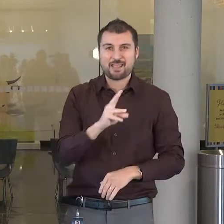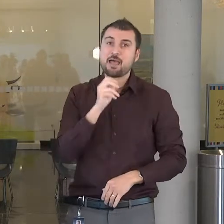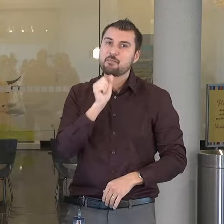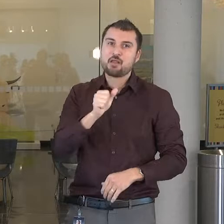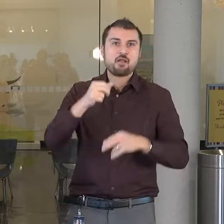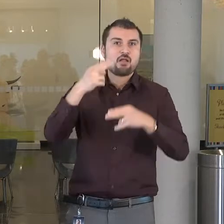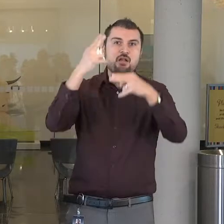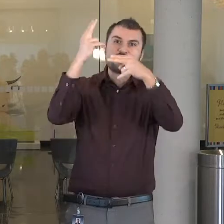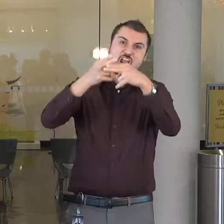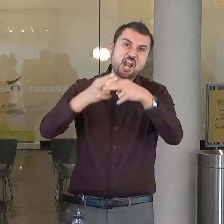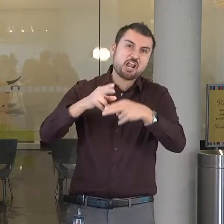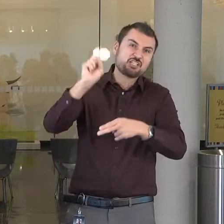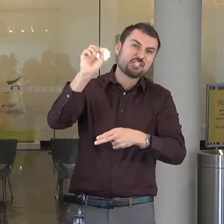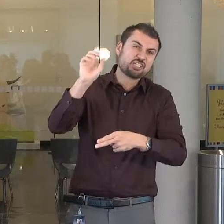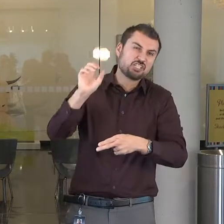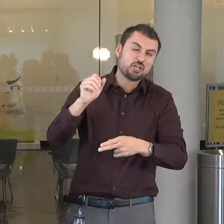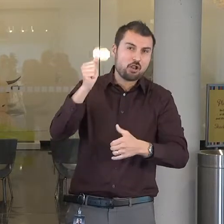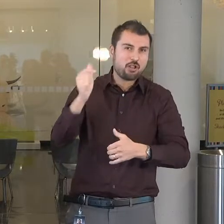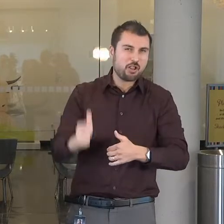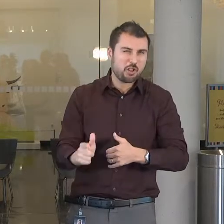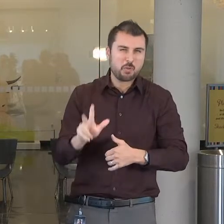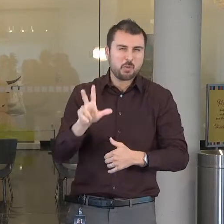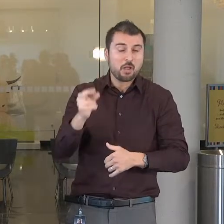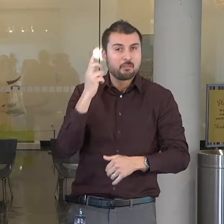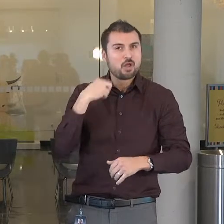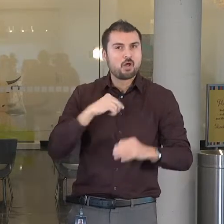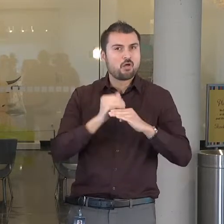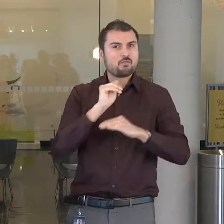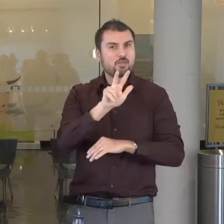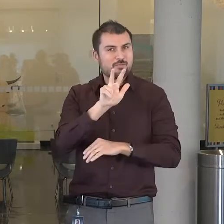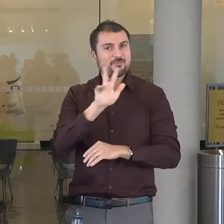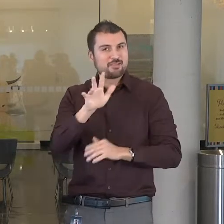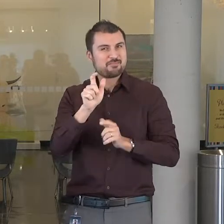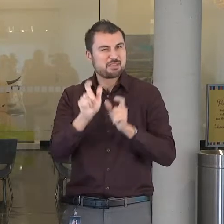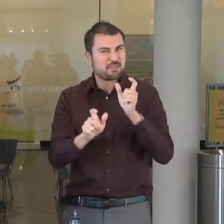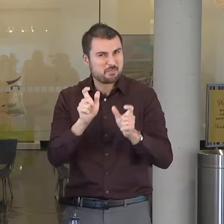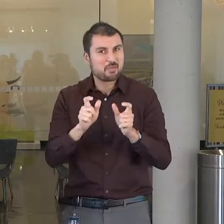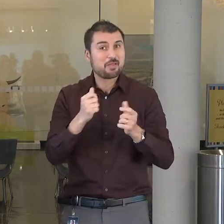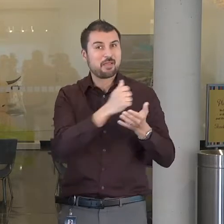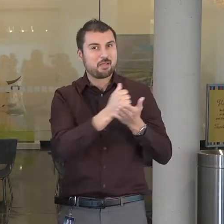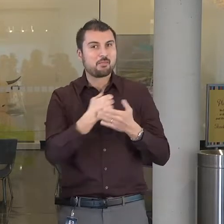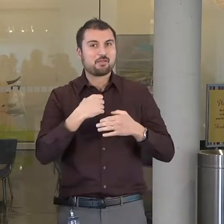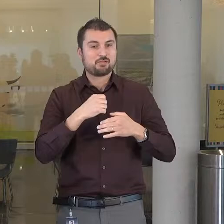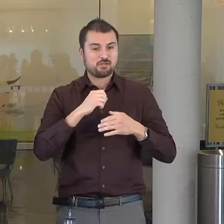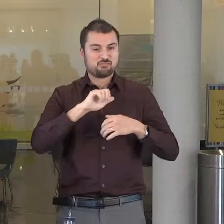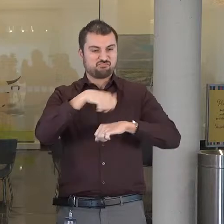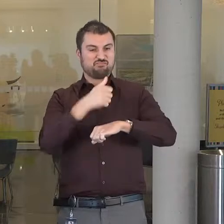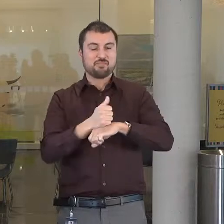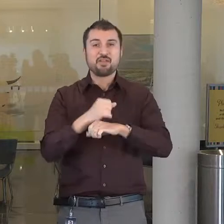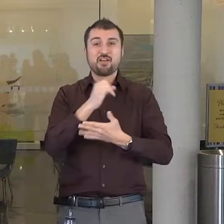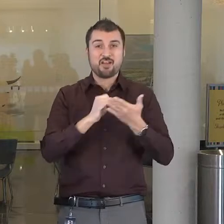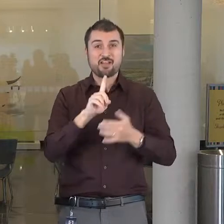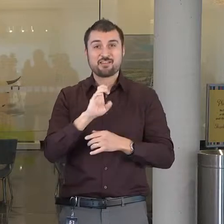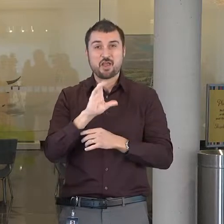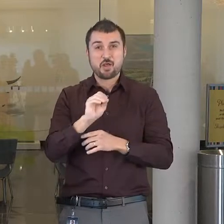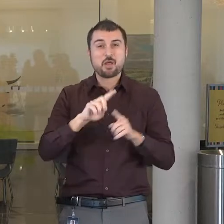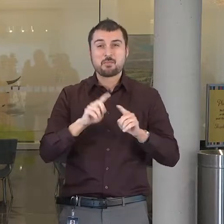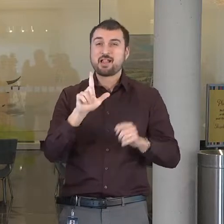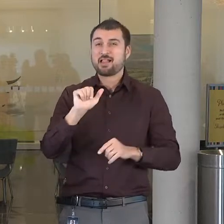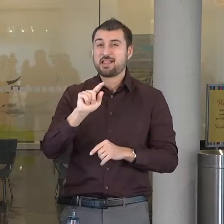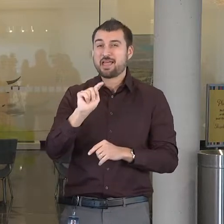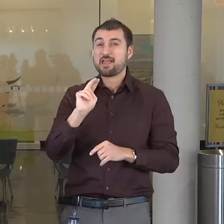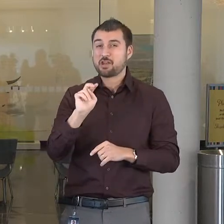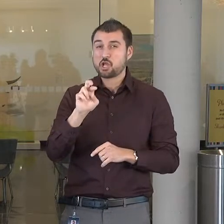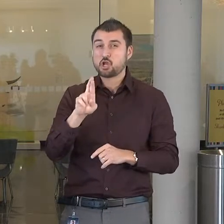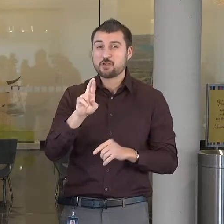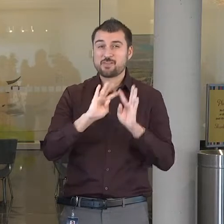over 35 people who've contributed to make this American Art Deco happen here, but I do want to call out the Latner Family